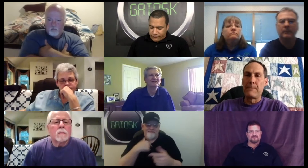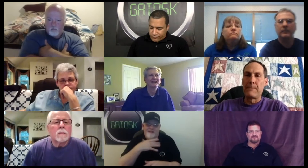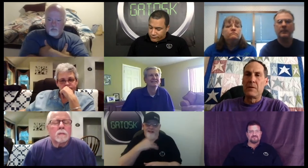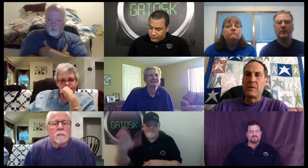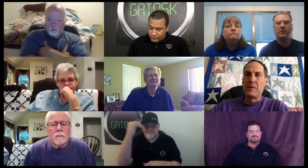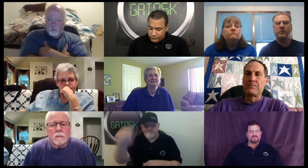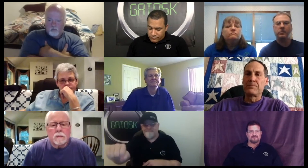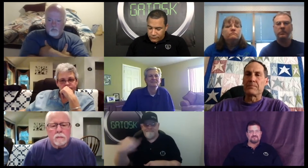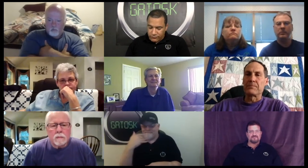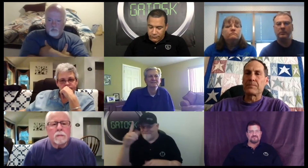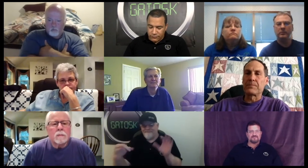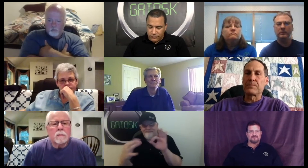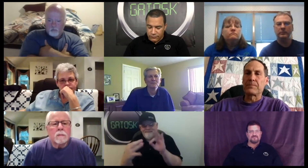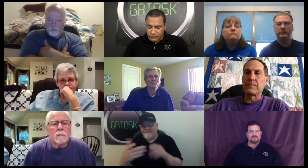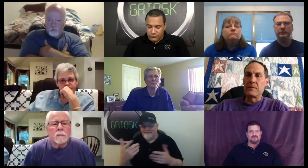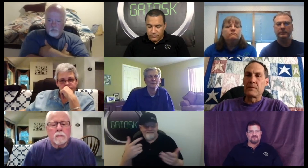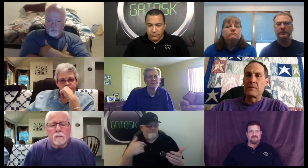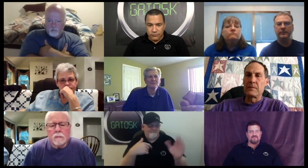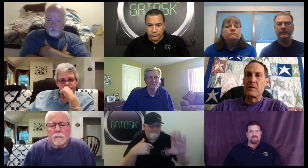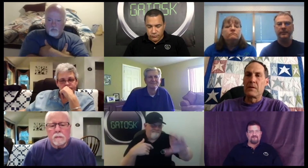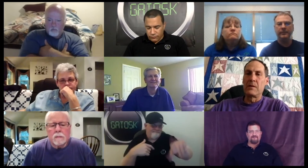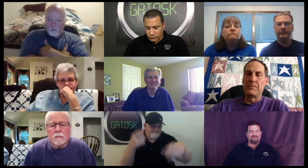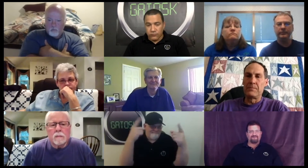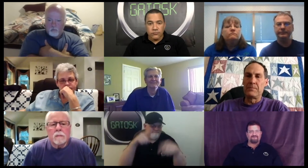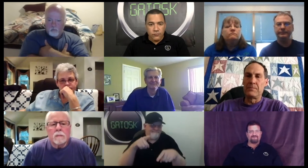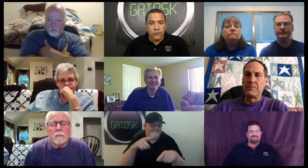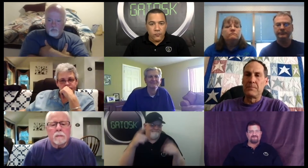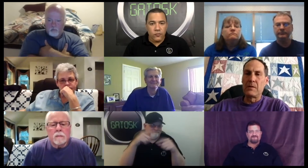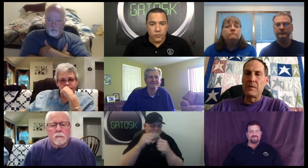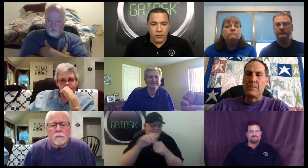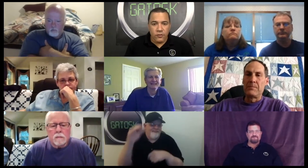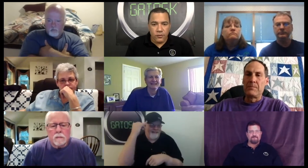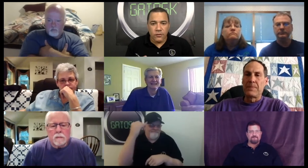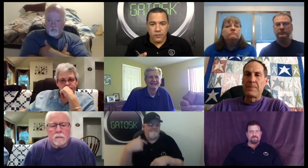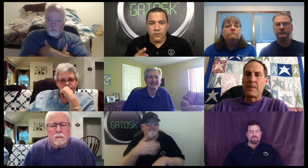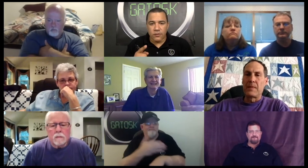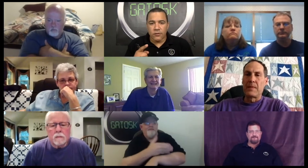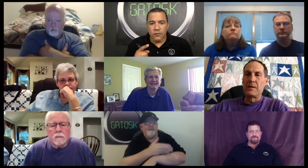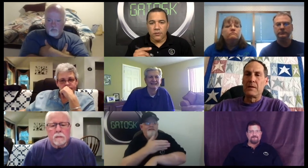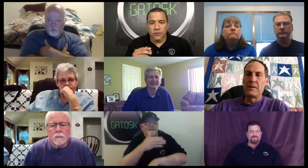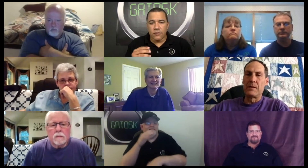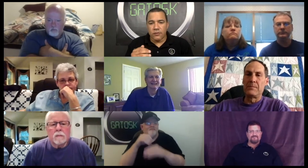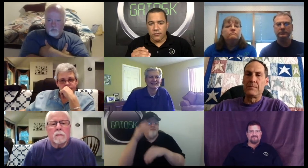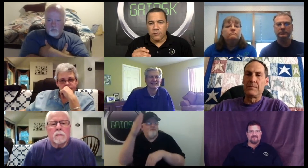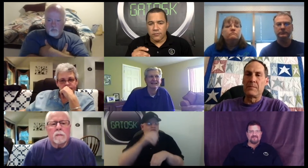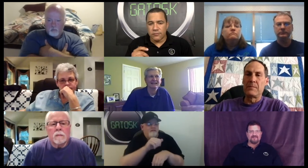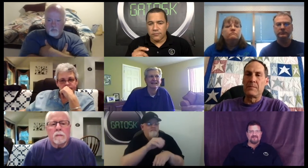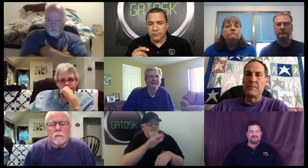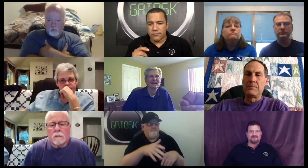Yes, I like that idea. Perfect. I mean, do you agree? Right? You agree with this idea that we need to work on in the